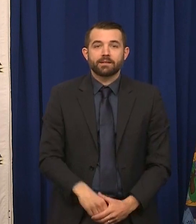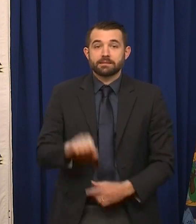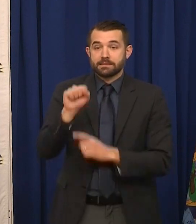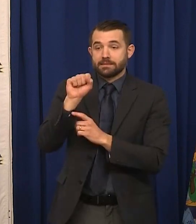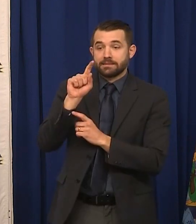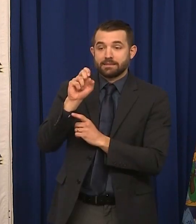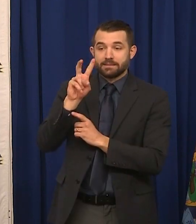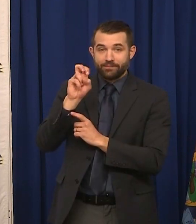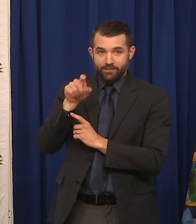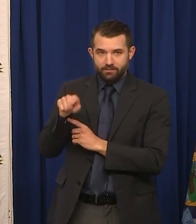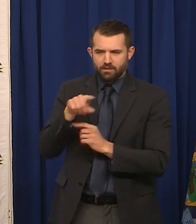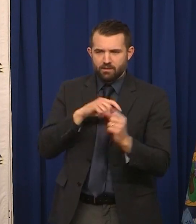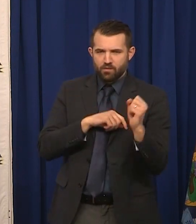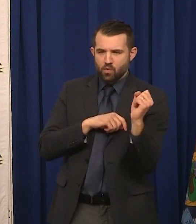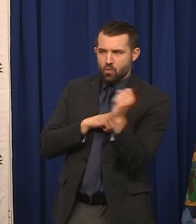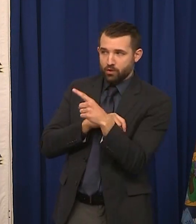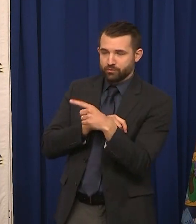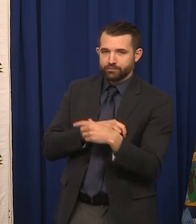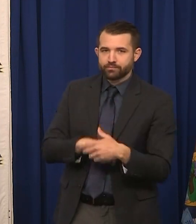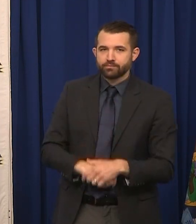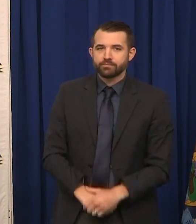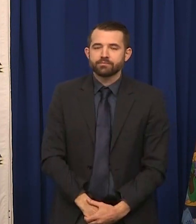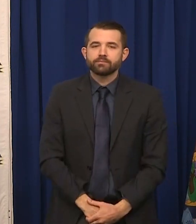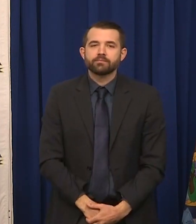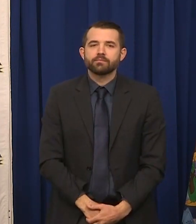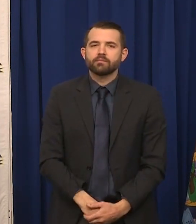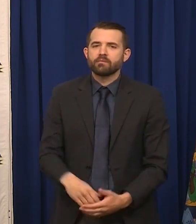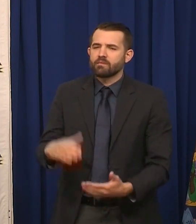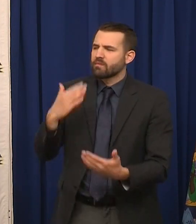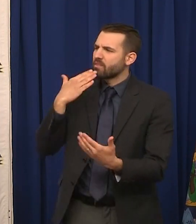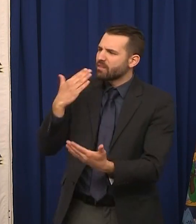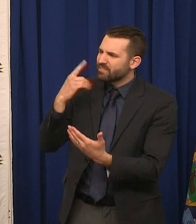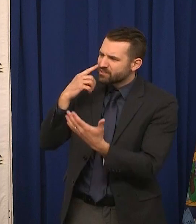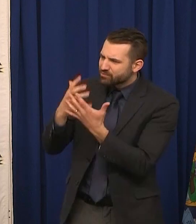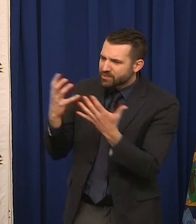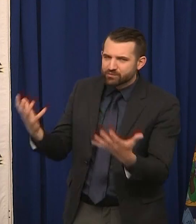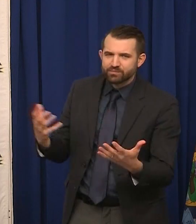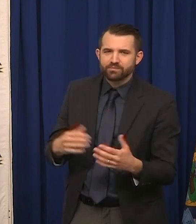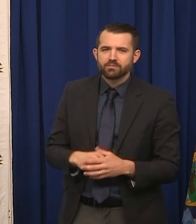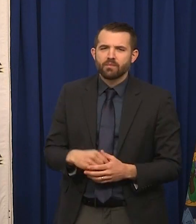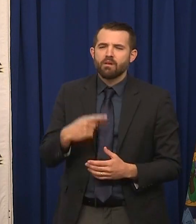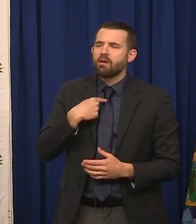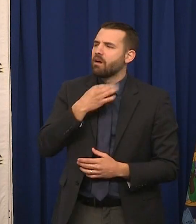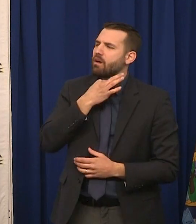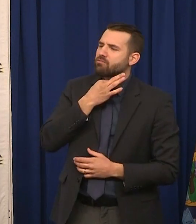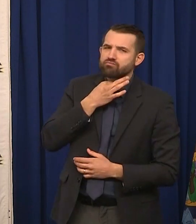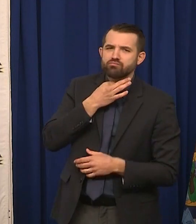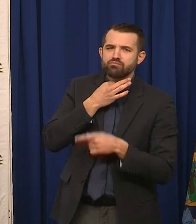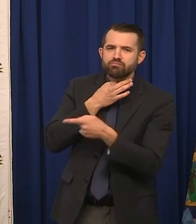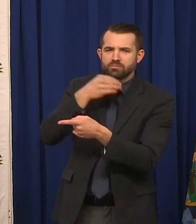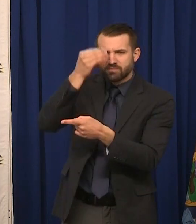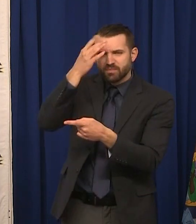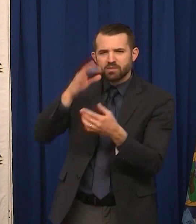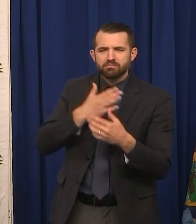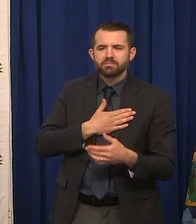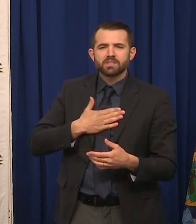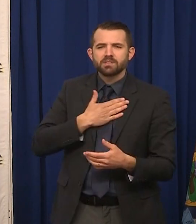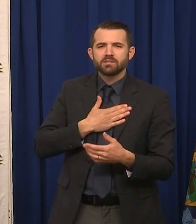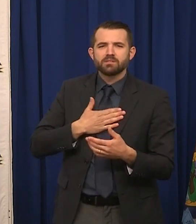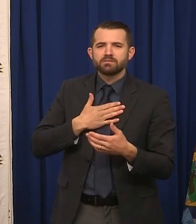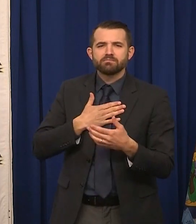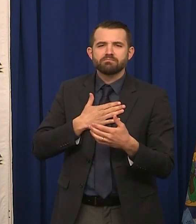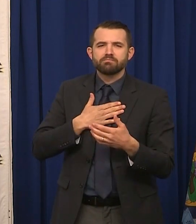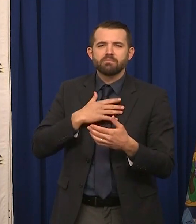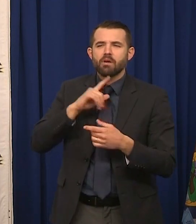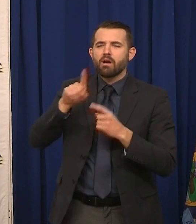ahead. Thank you very much. I'd like to ask for more information, if you could provide it, about the fatality